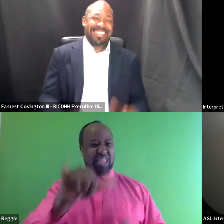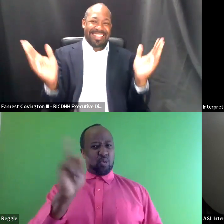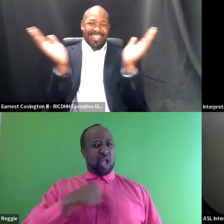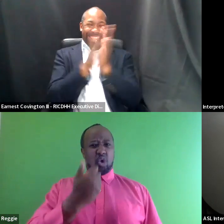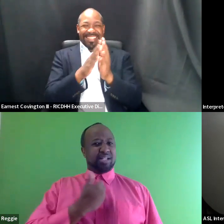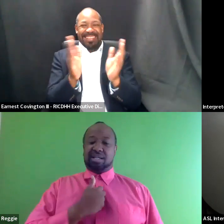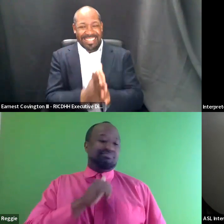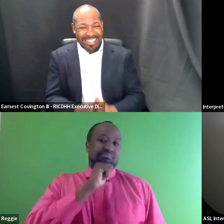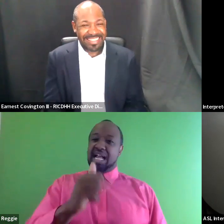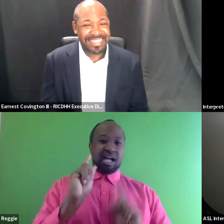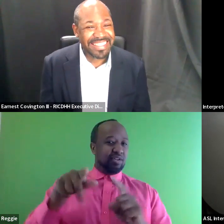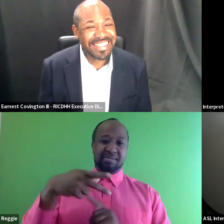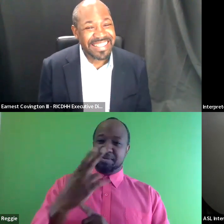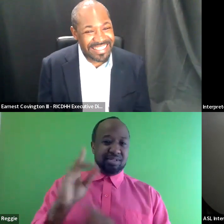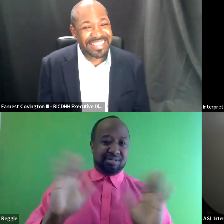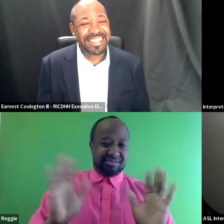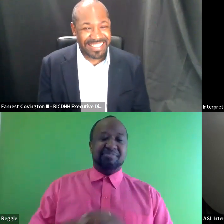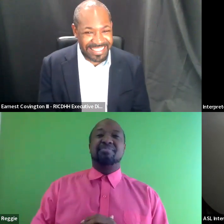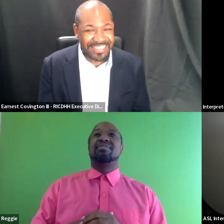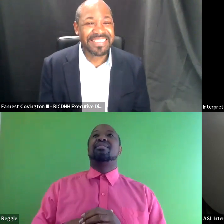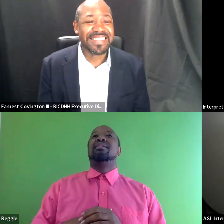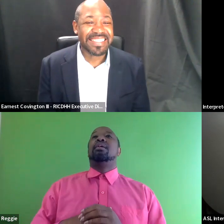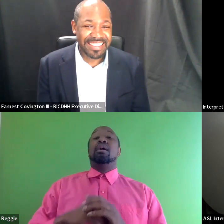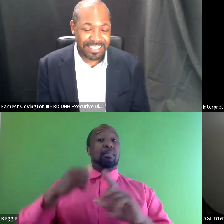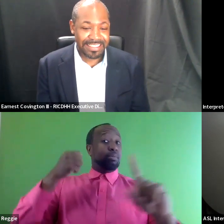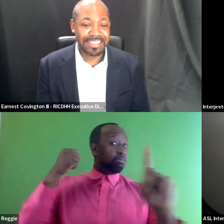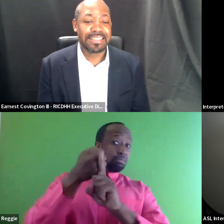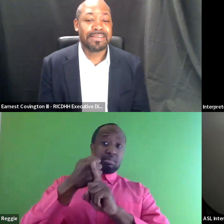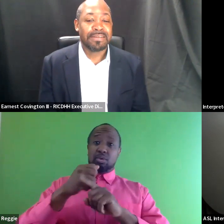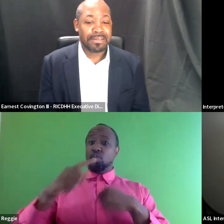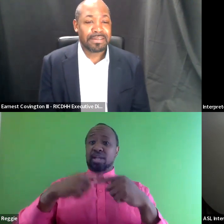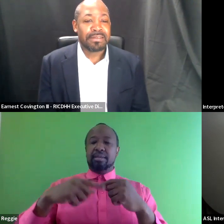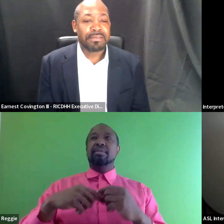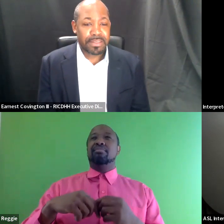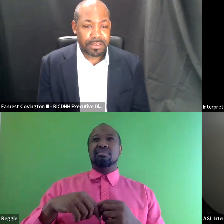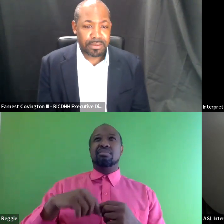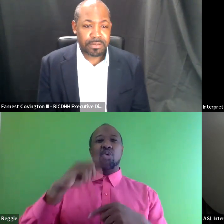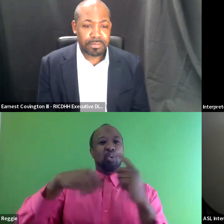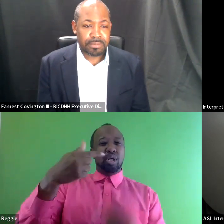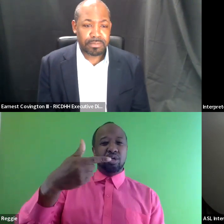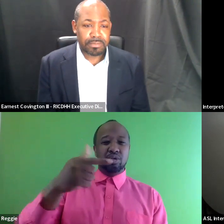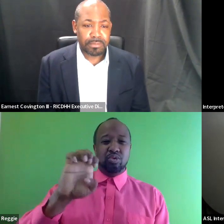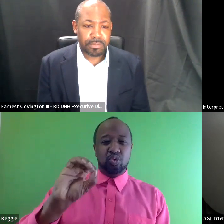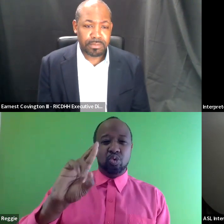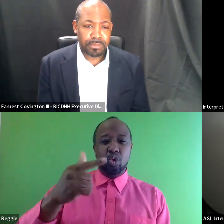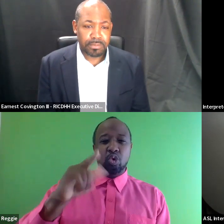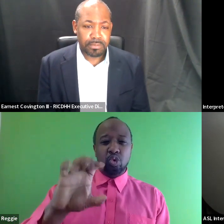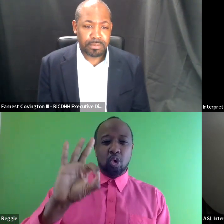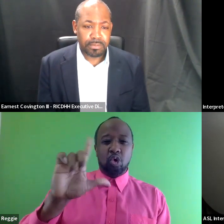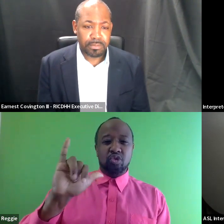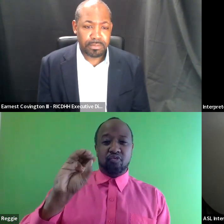fall asleep at the first word, I'm out. But no. Then it happened. I guess the